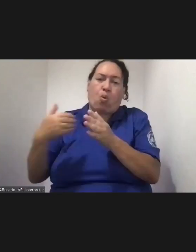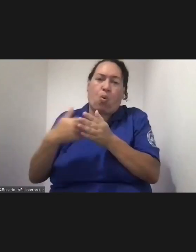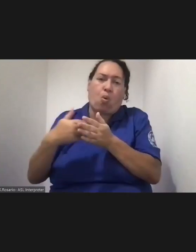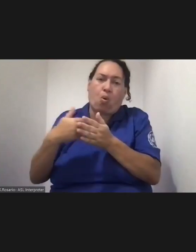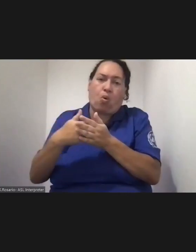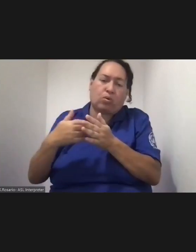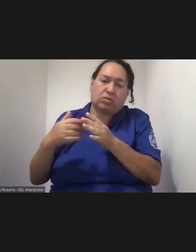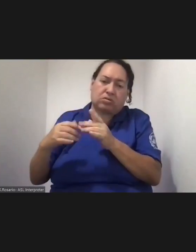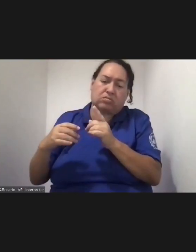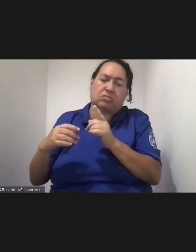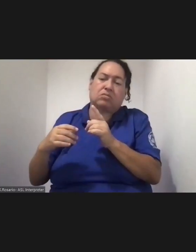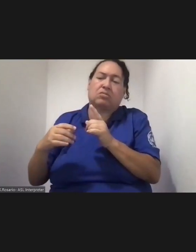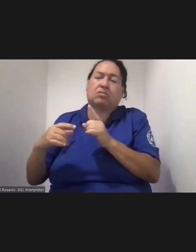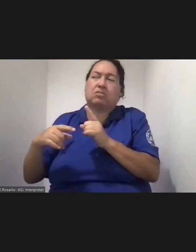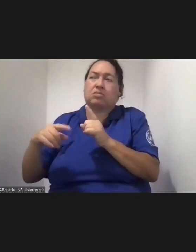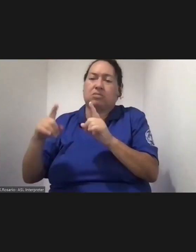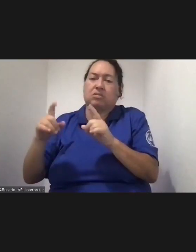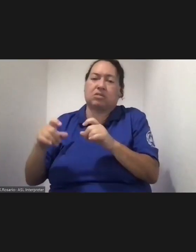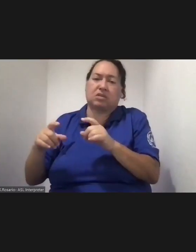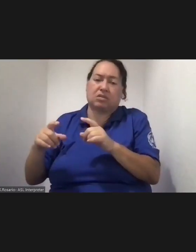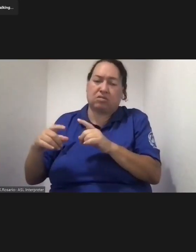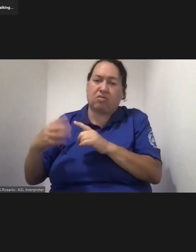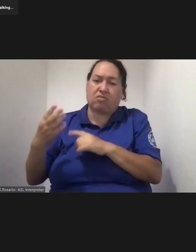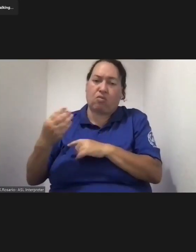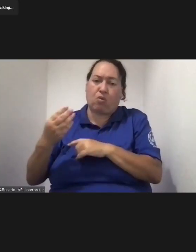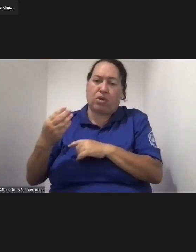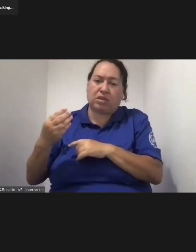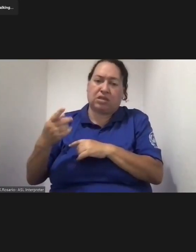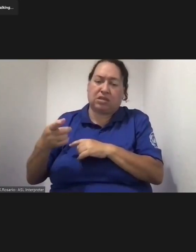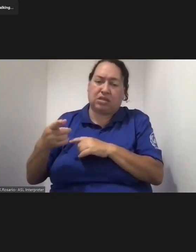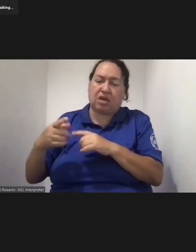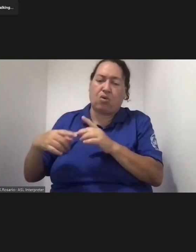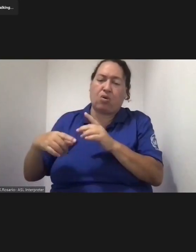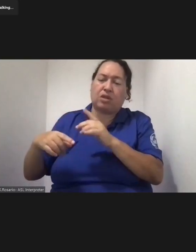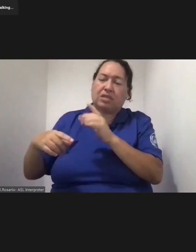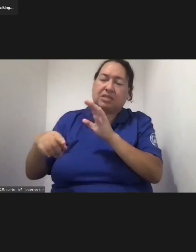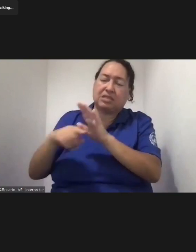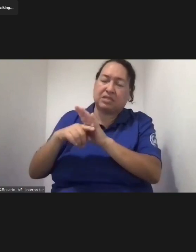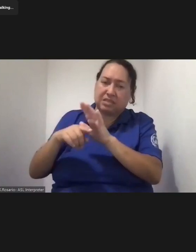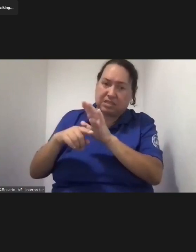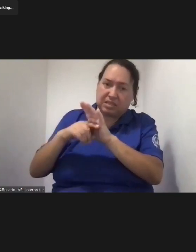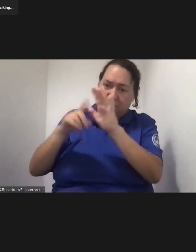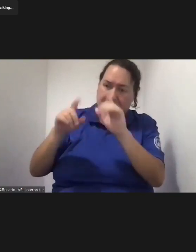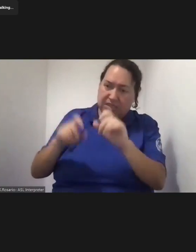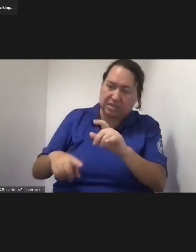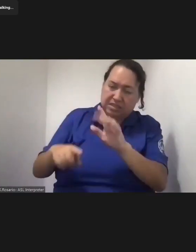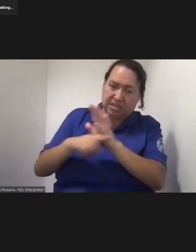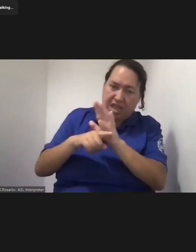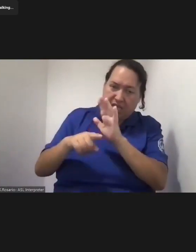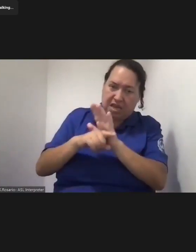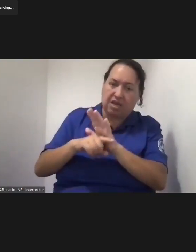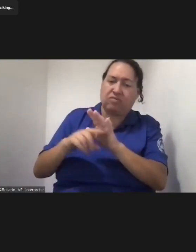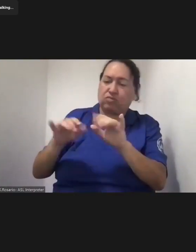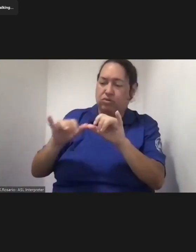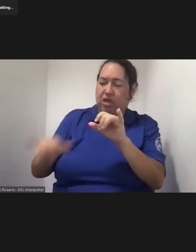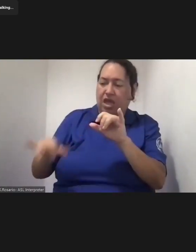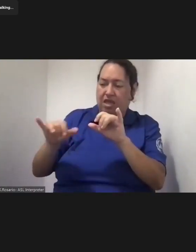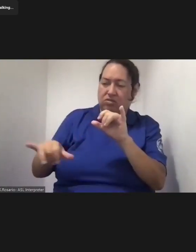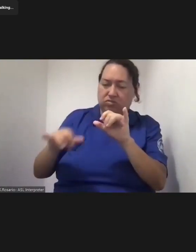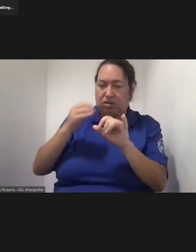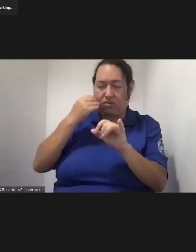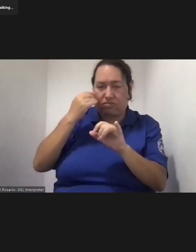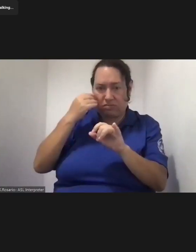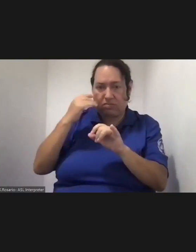were tested and they were negative and they're in quarantine. Oh, okay, I got it. So that was also linked to the basketball